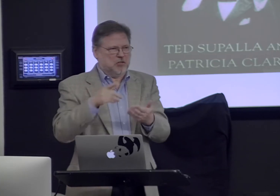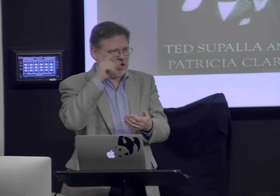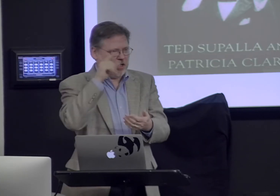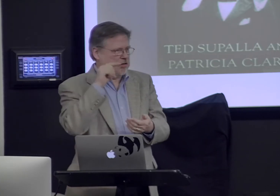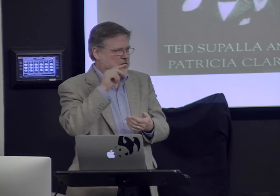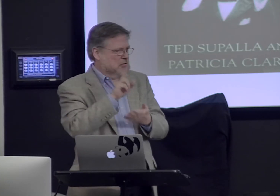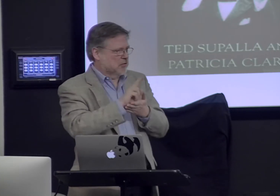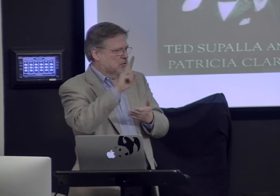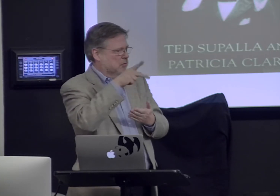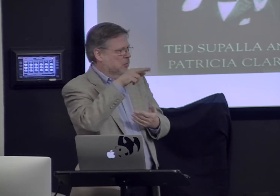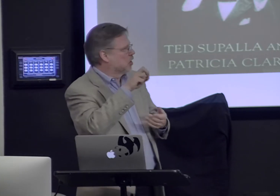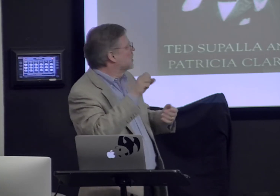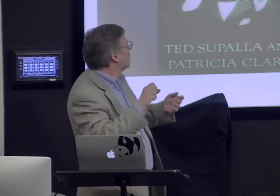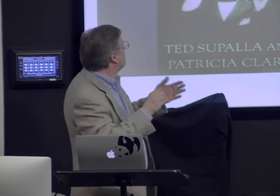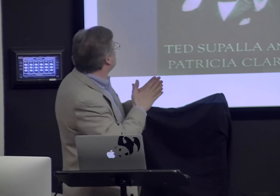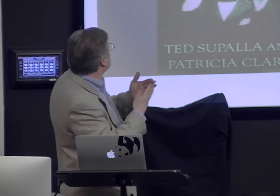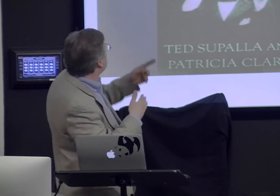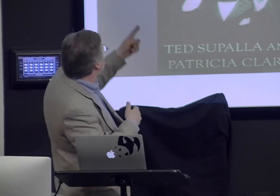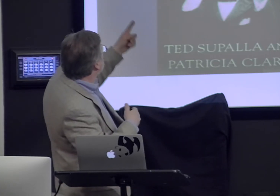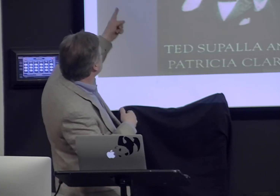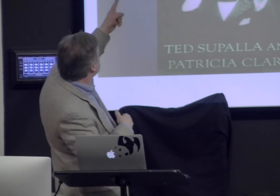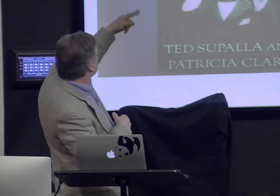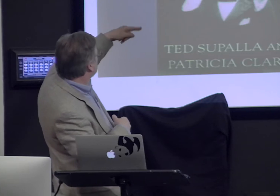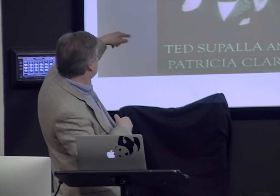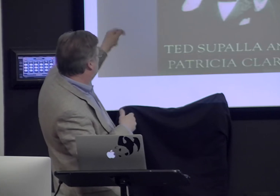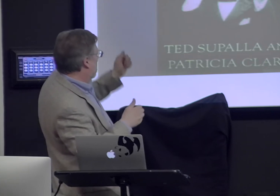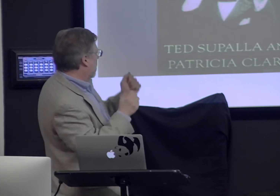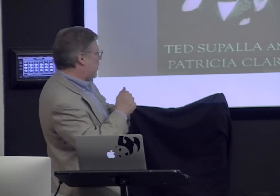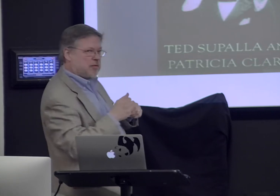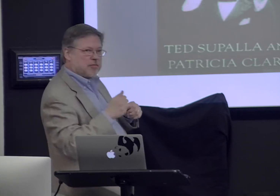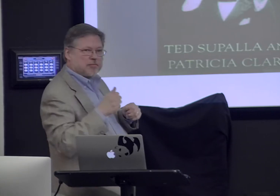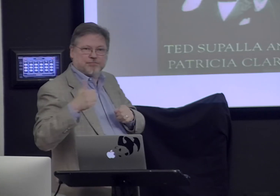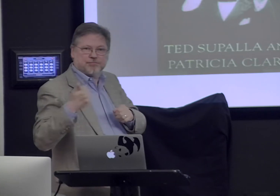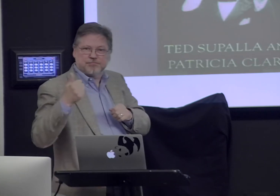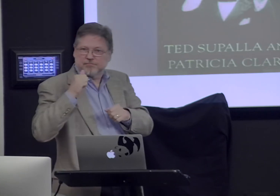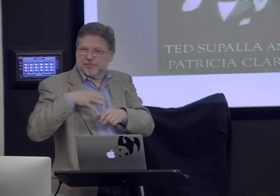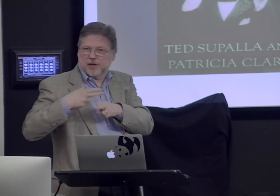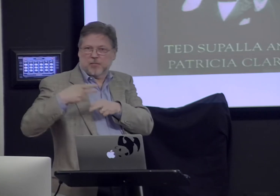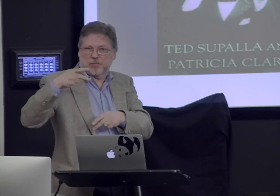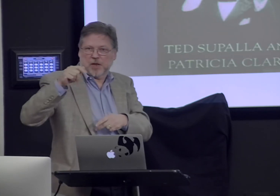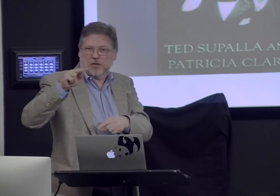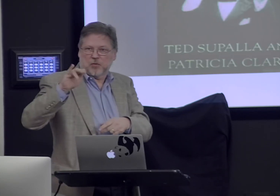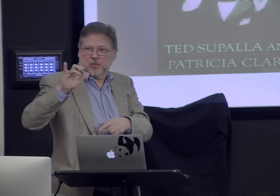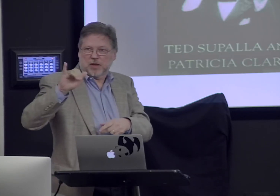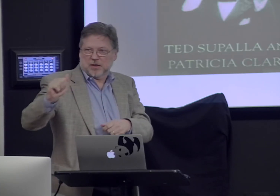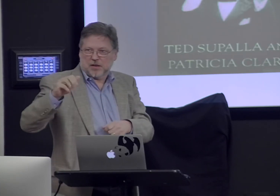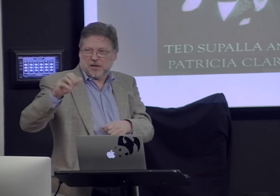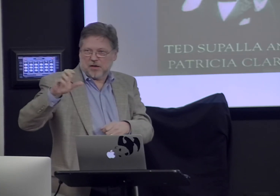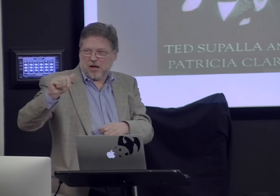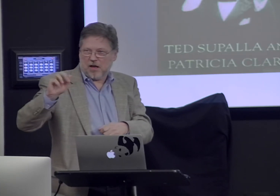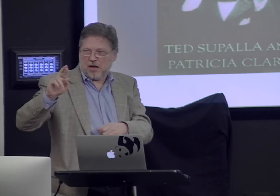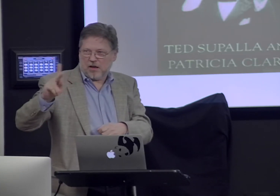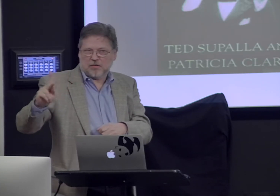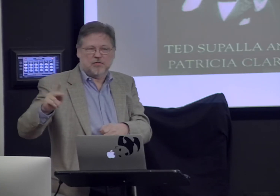that went into the publication of sign language archaeology, which was published by Gallaudet University Press, along with my